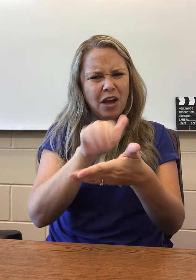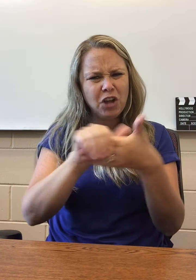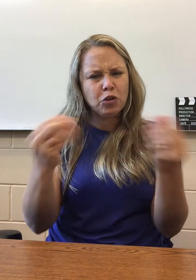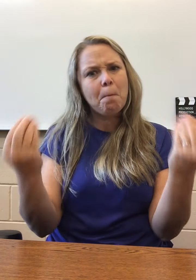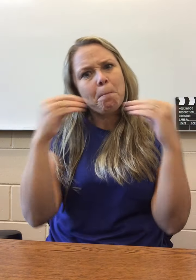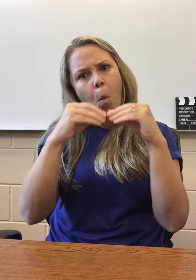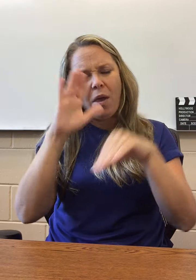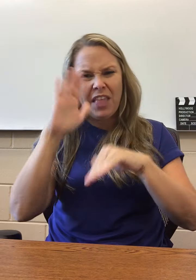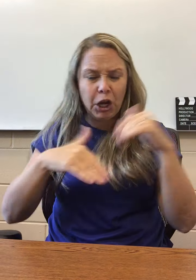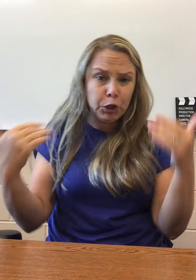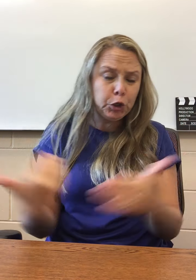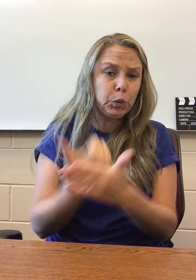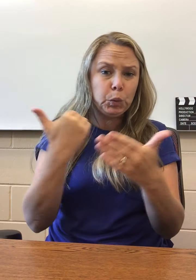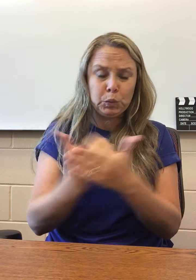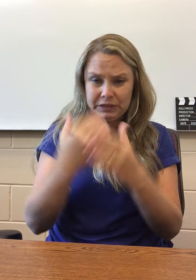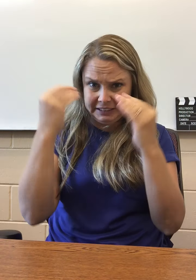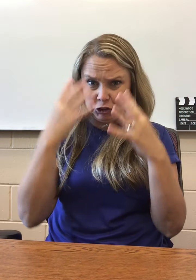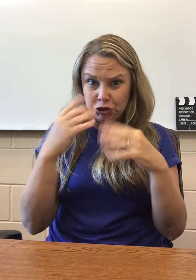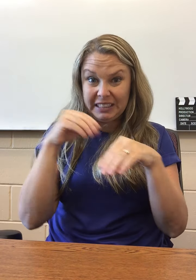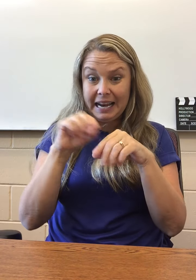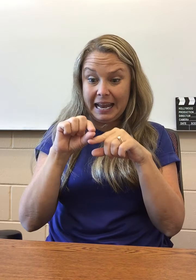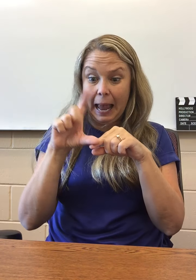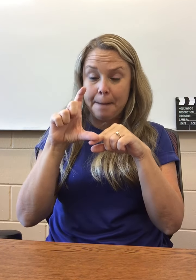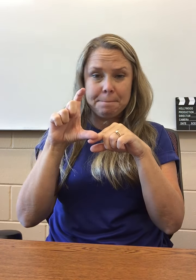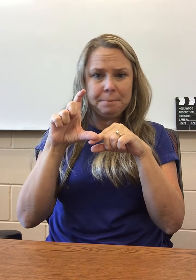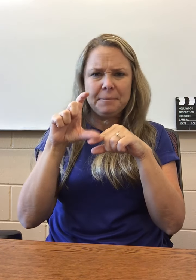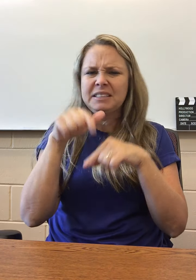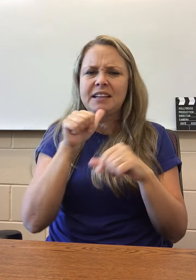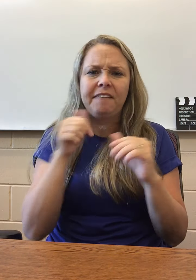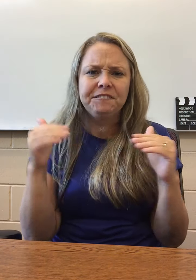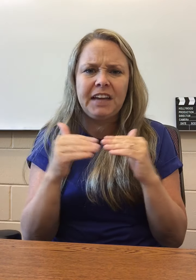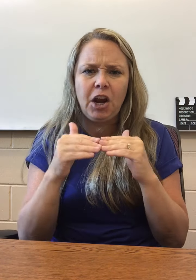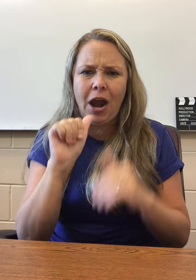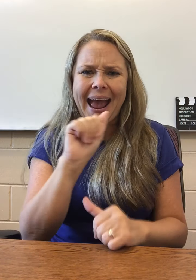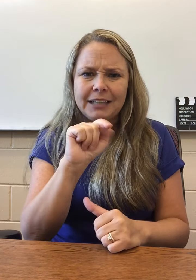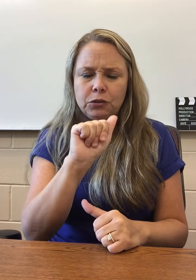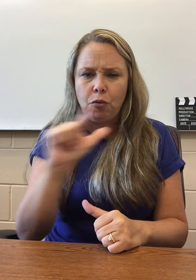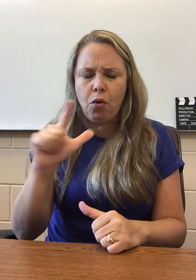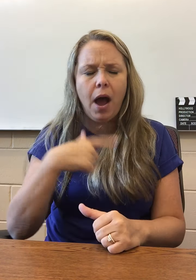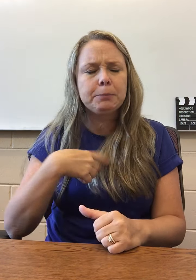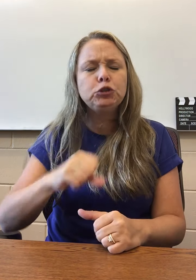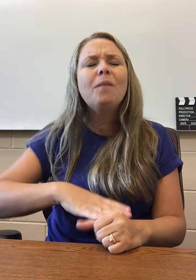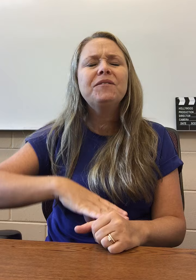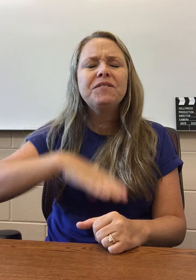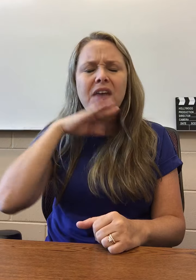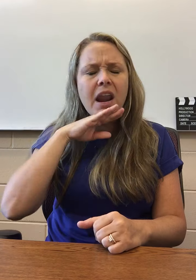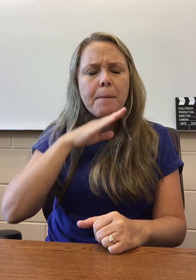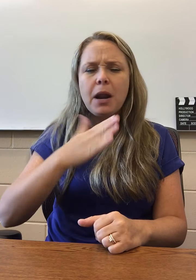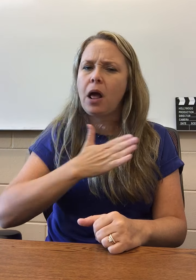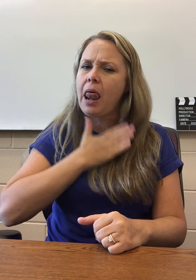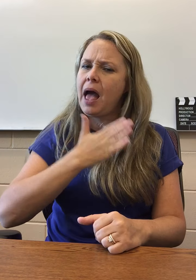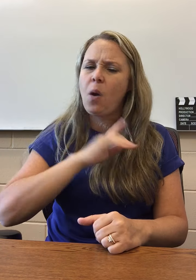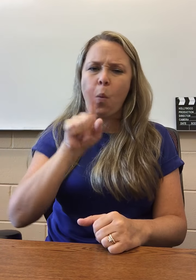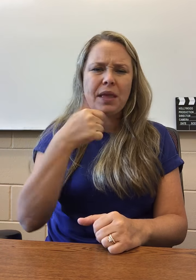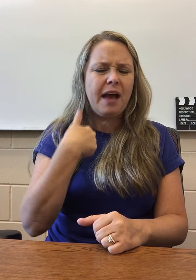newcomers in caps this is not fair at all i'm so fed up with this and glad that i only have a small way to go